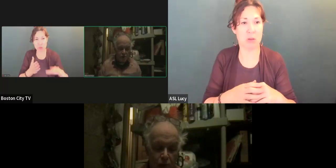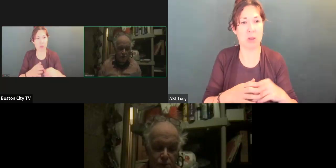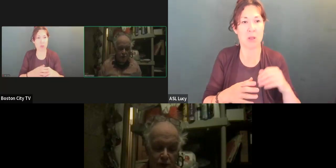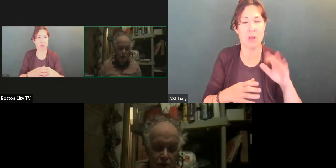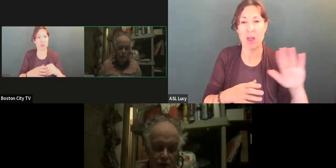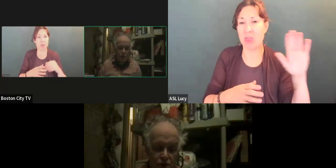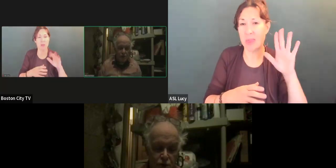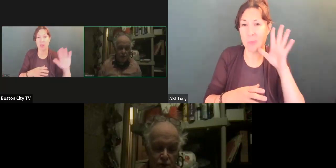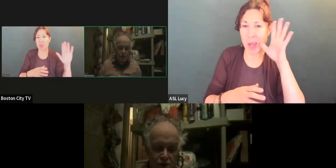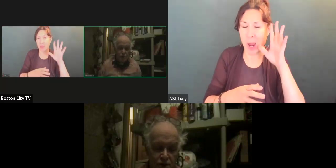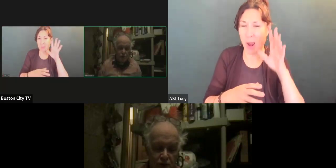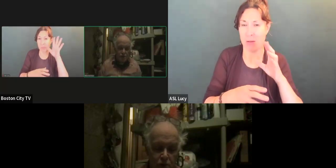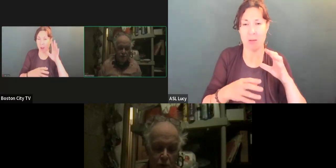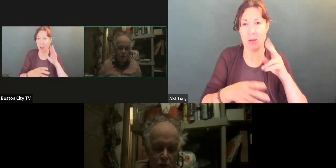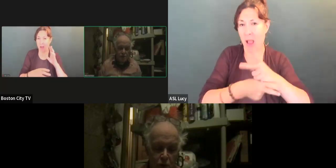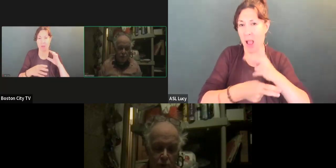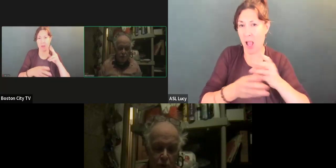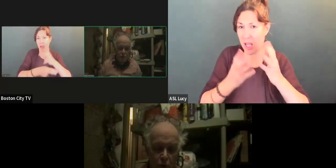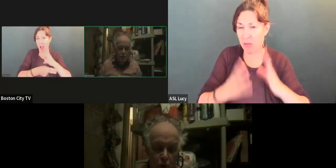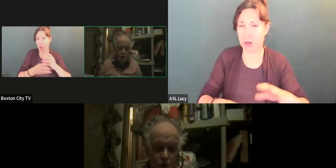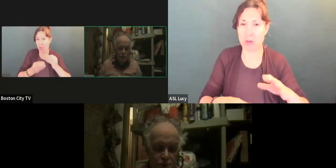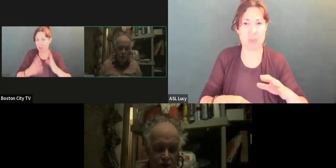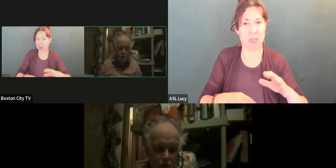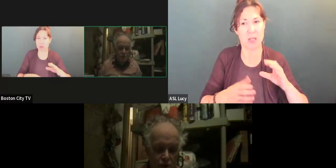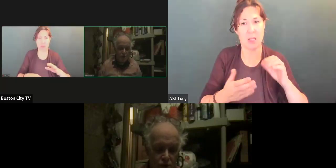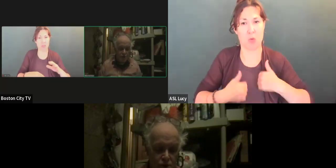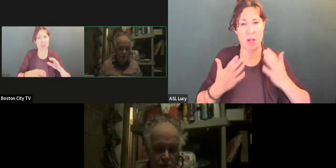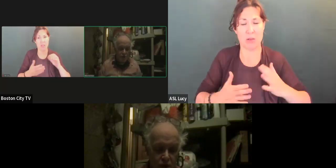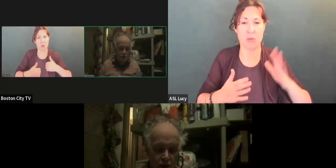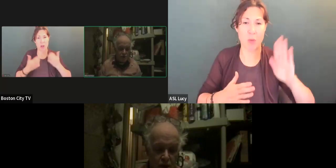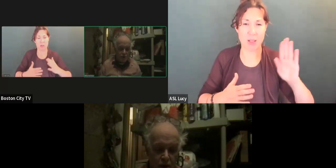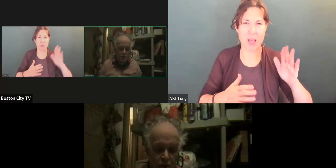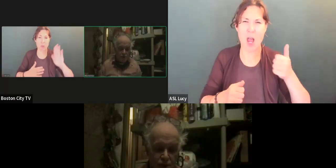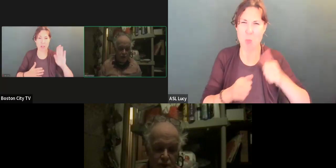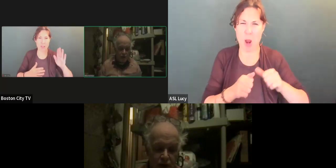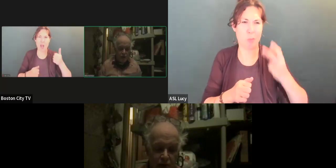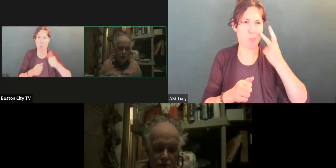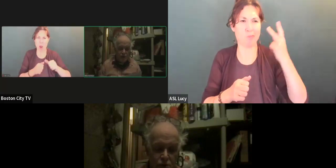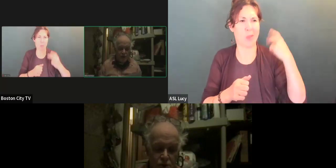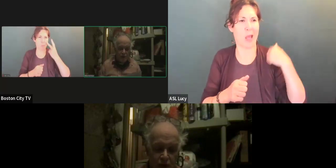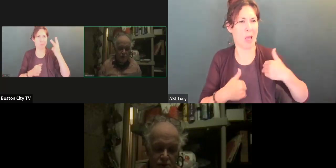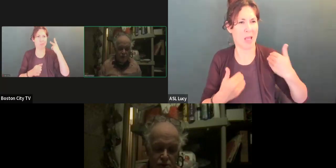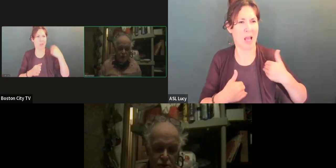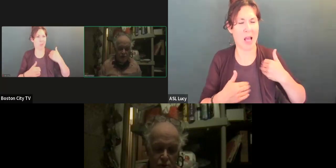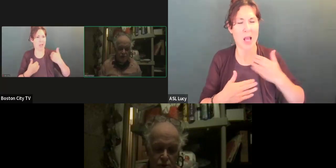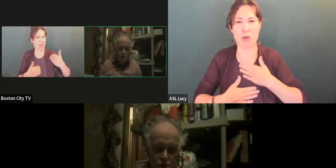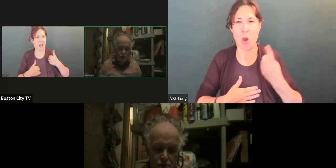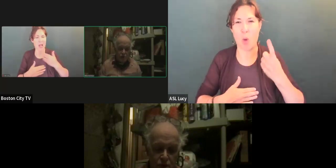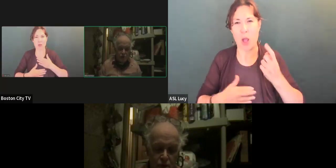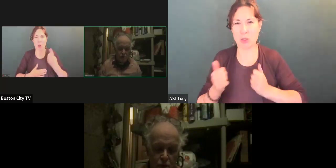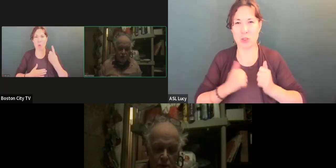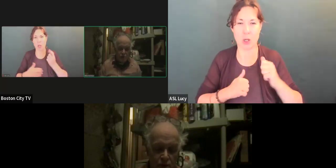When I was younger, I enjoyed a TV program called Hogan's Heroes. A major character was Sergeant